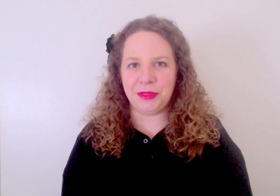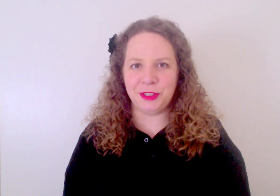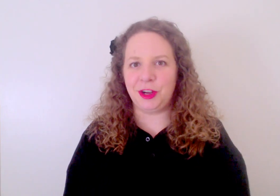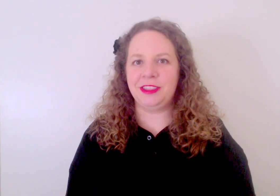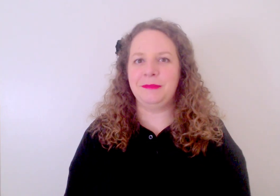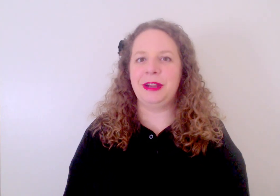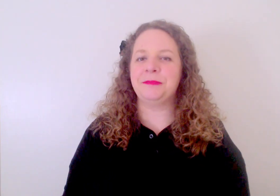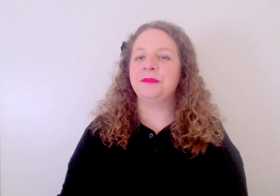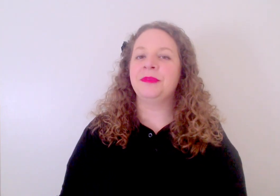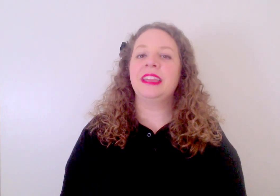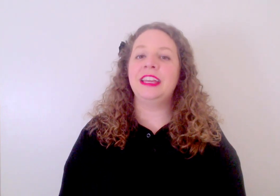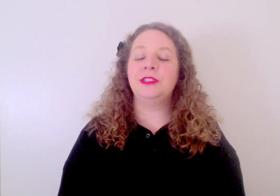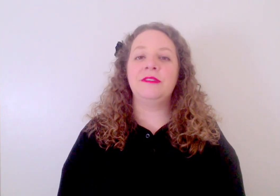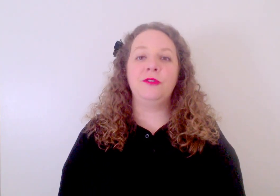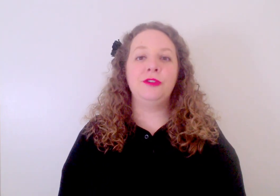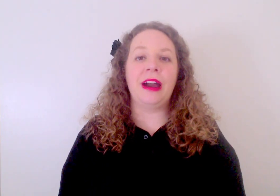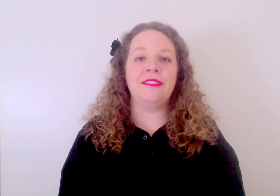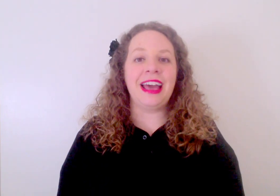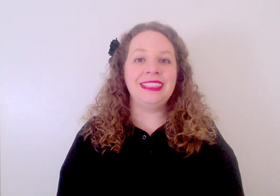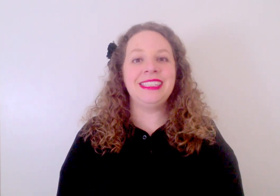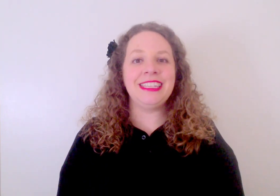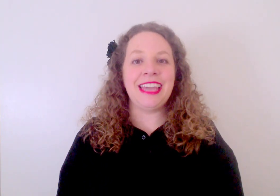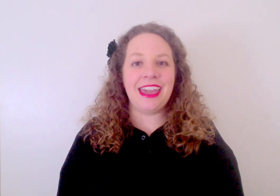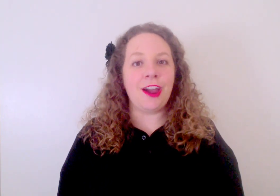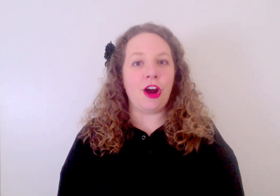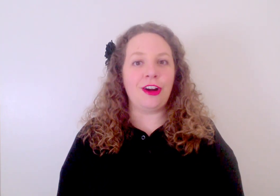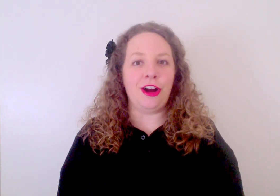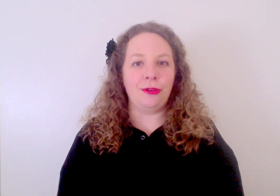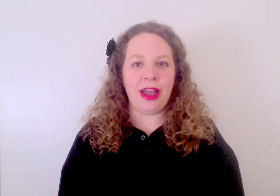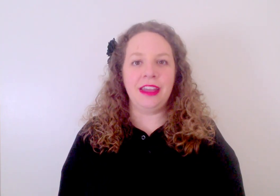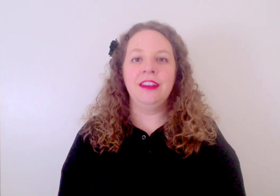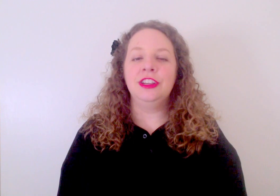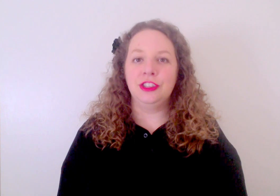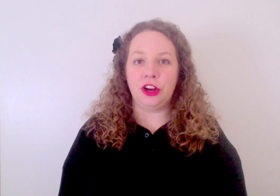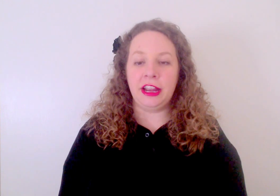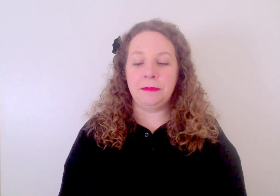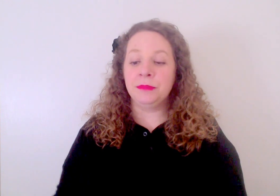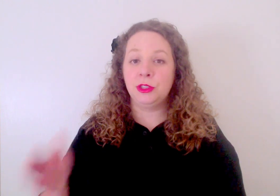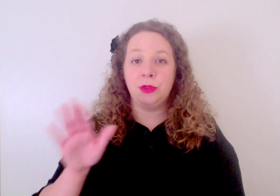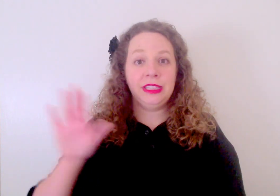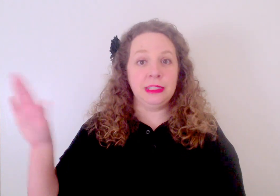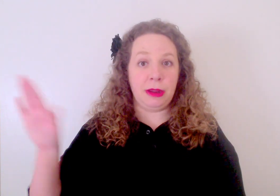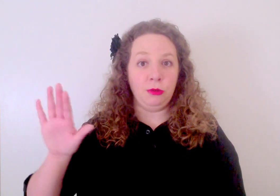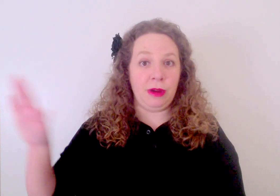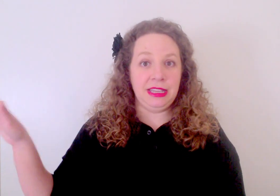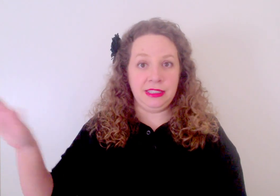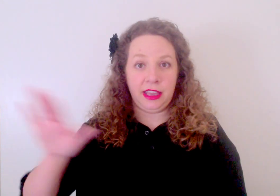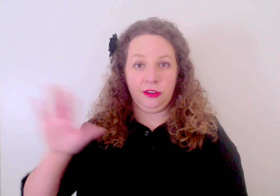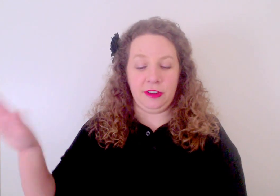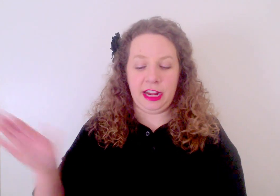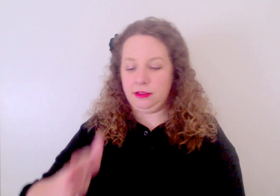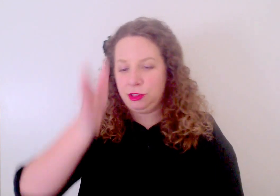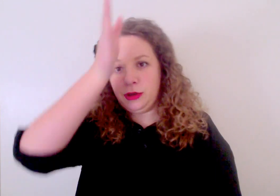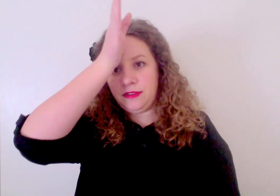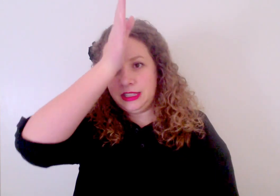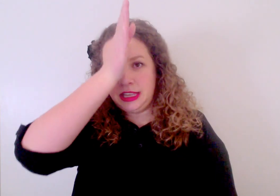star theme here. Okay, so if you have S-T-A-R-R-Y, starry. So this is my right side over here. So you have the center